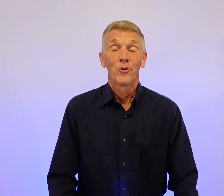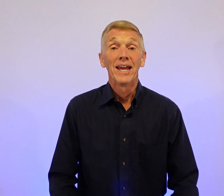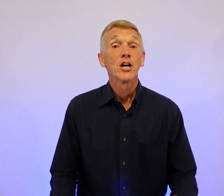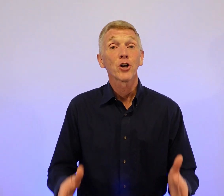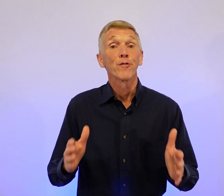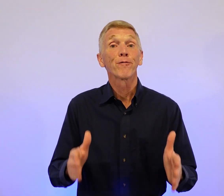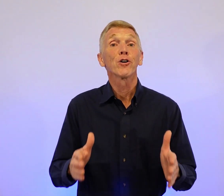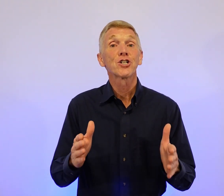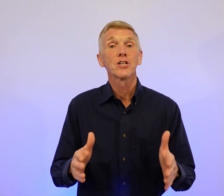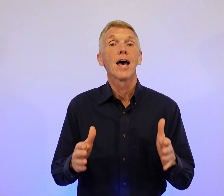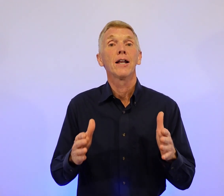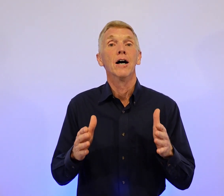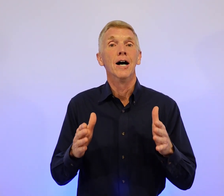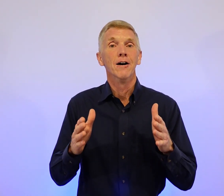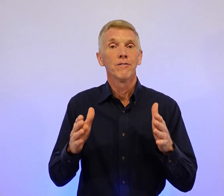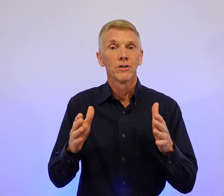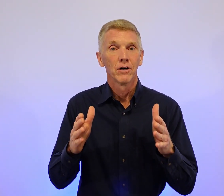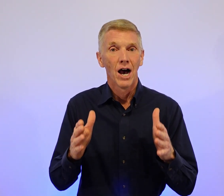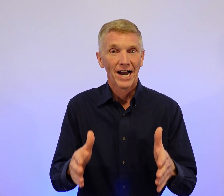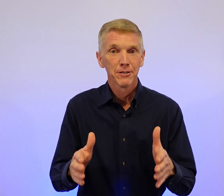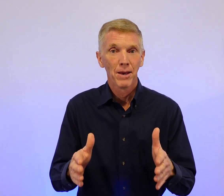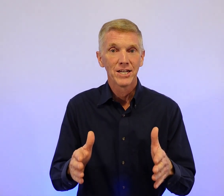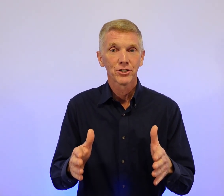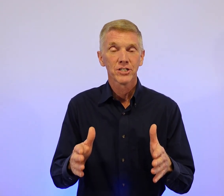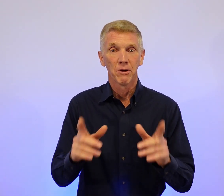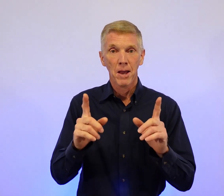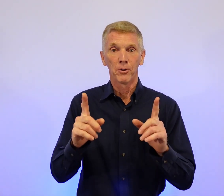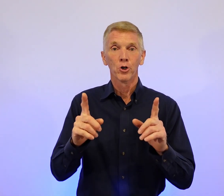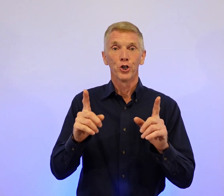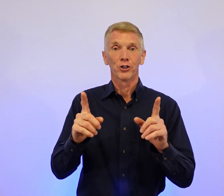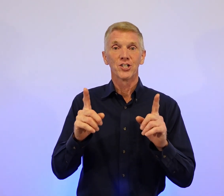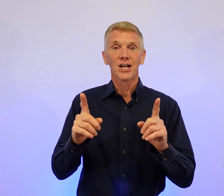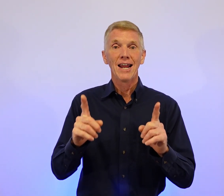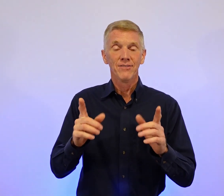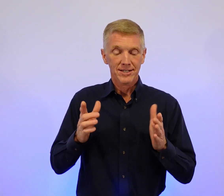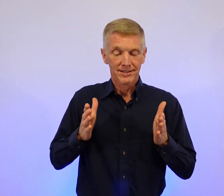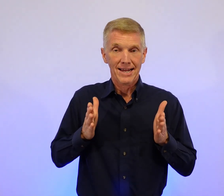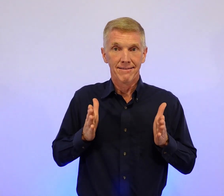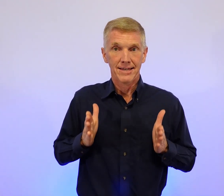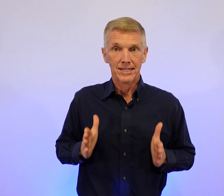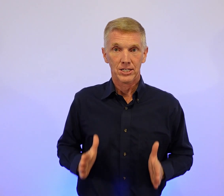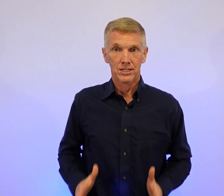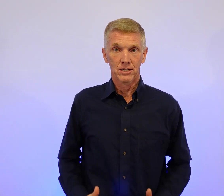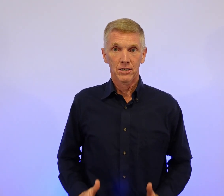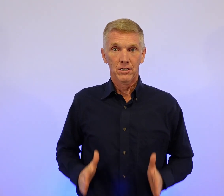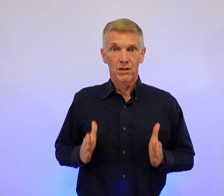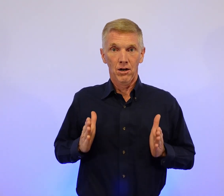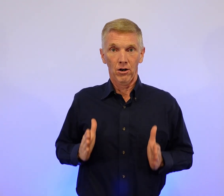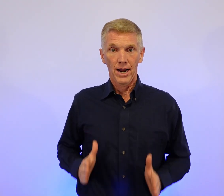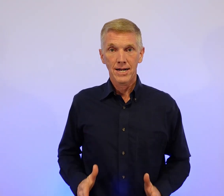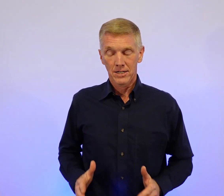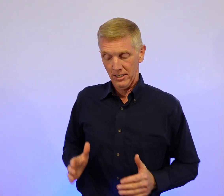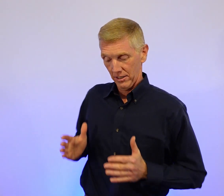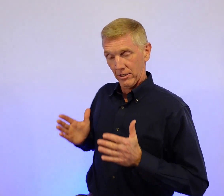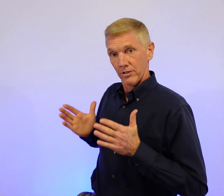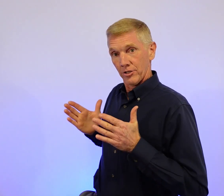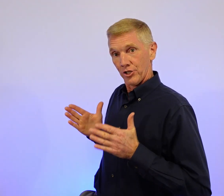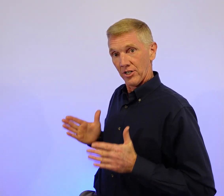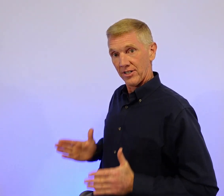here's our first set of occupations. And remember, you're going to sign this like this. All right? Just down